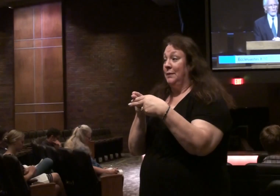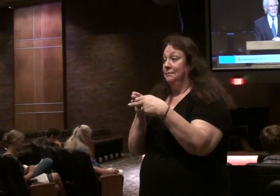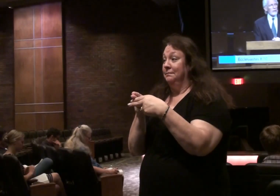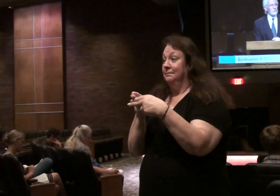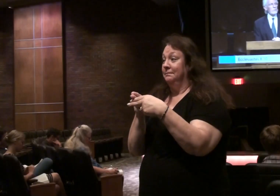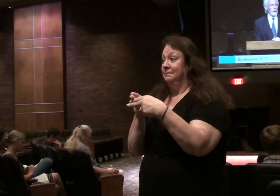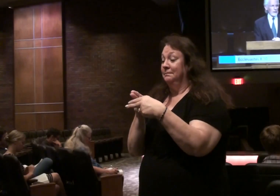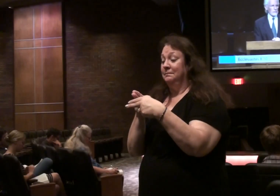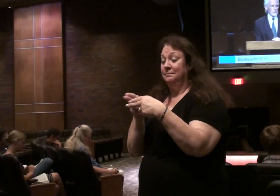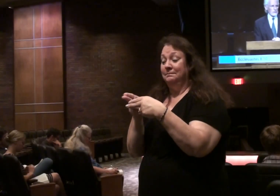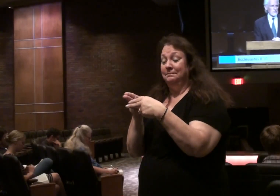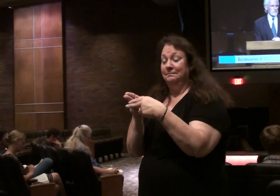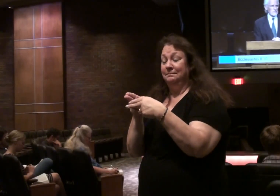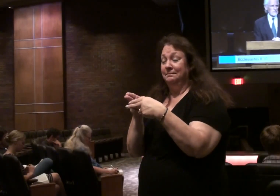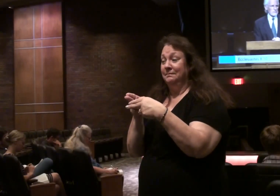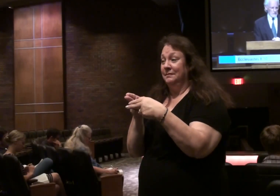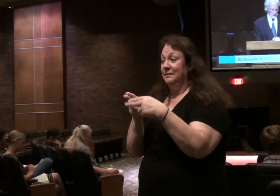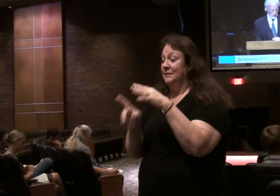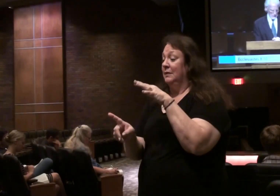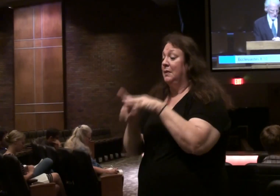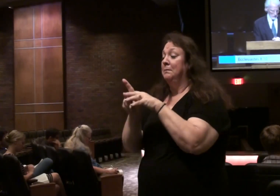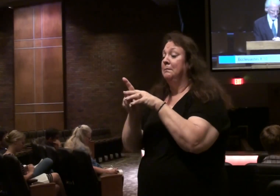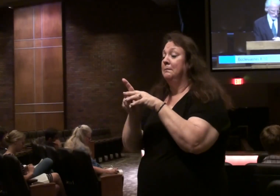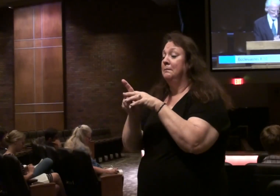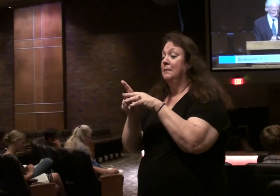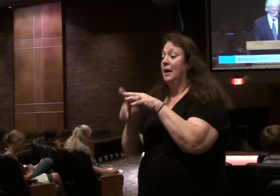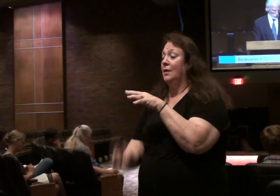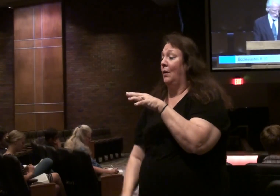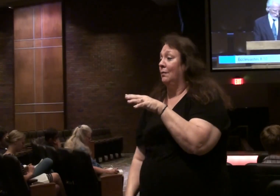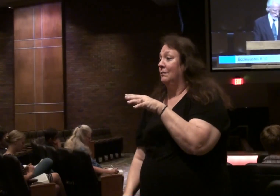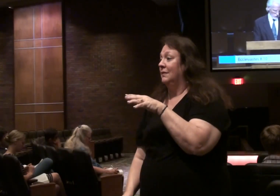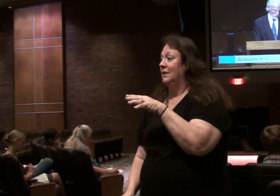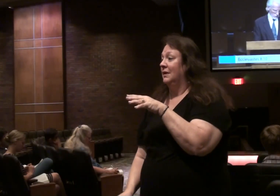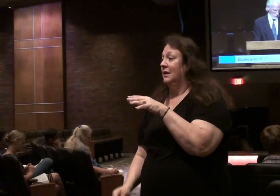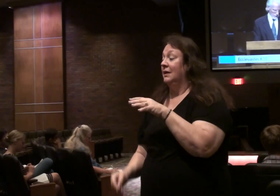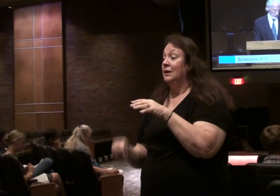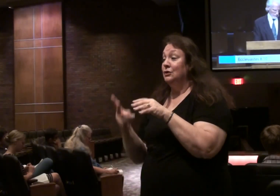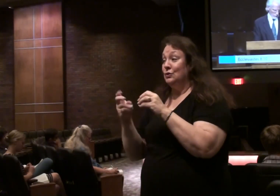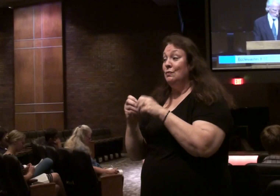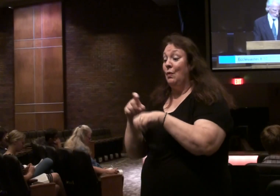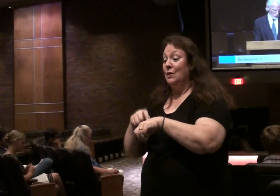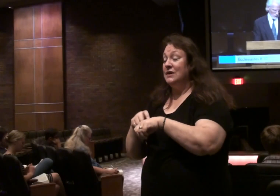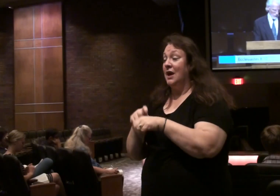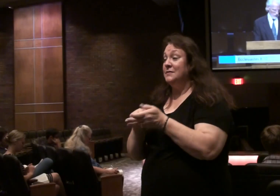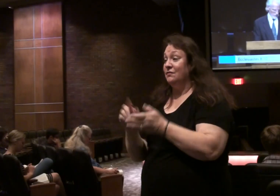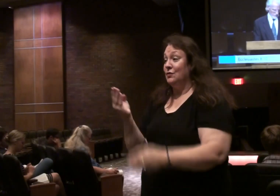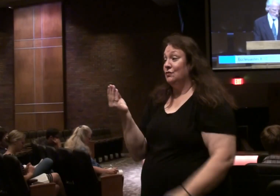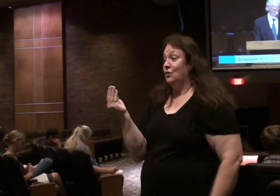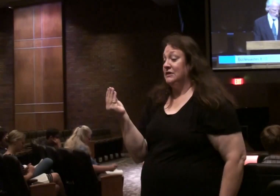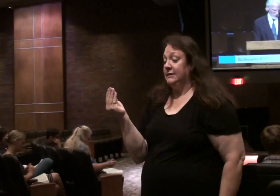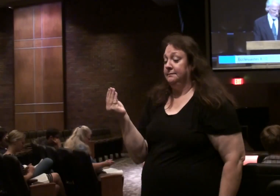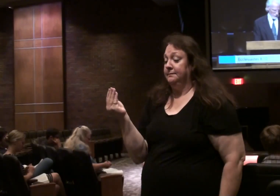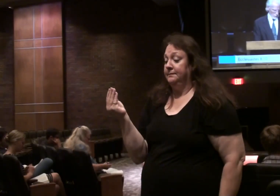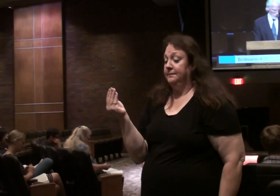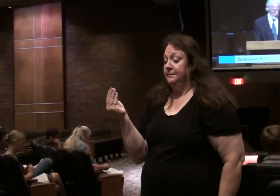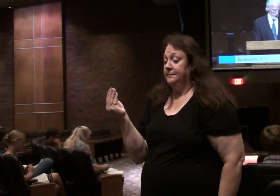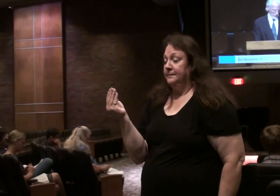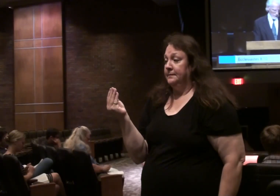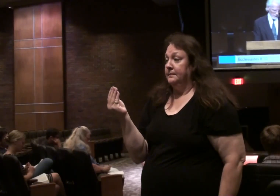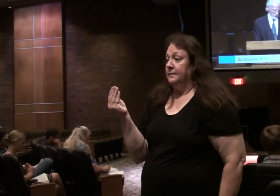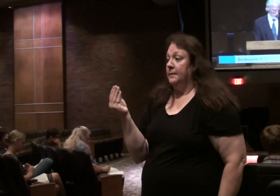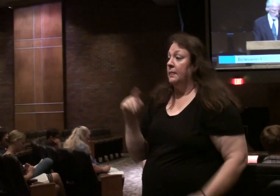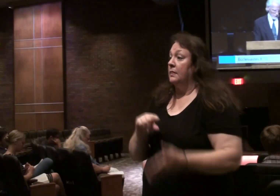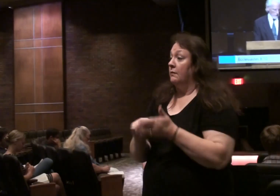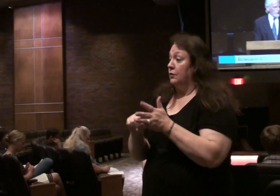It's all brief and passing. He'll mention this twice more down in verse 14. The verse will